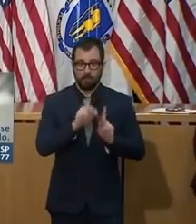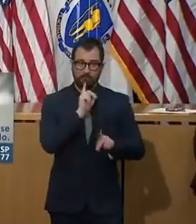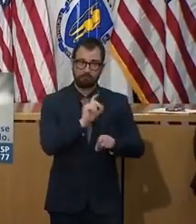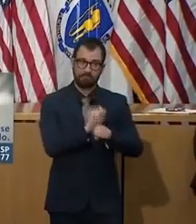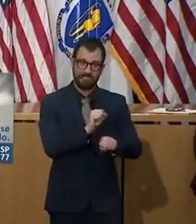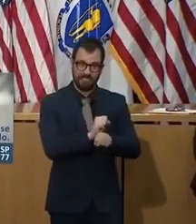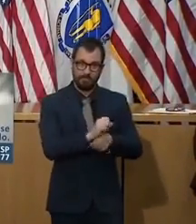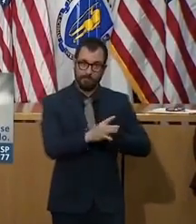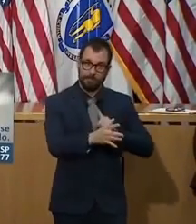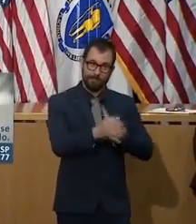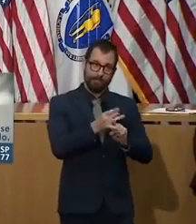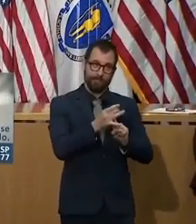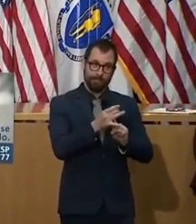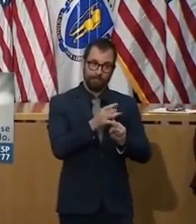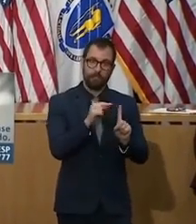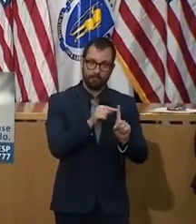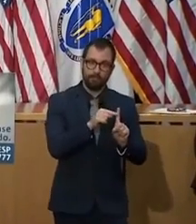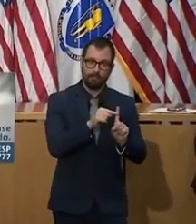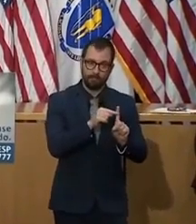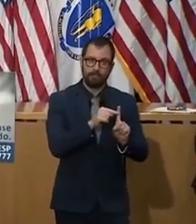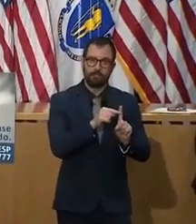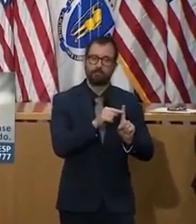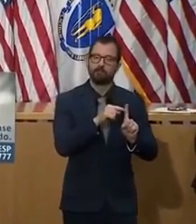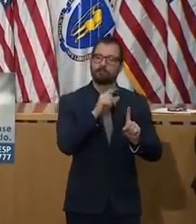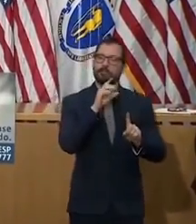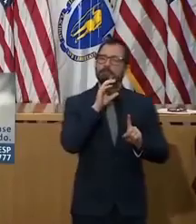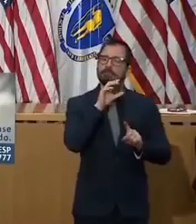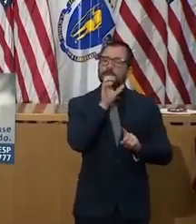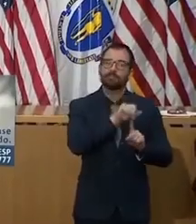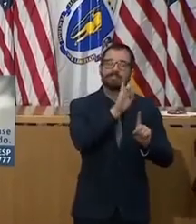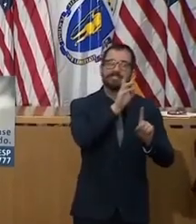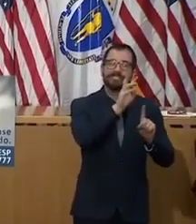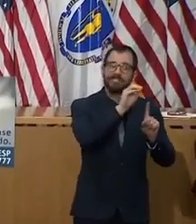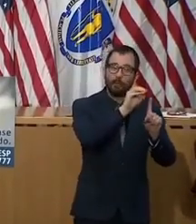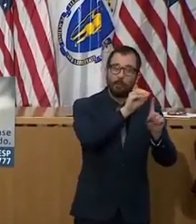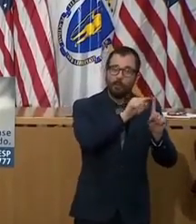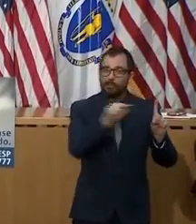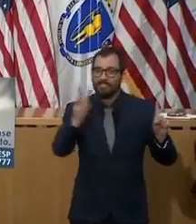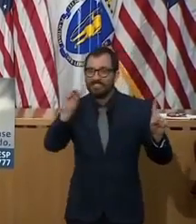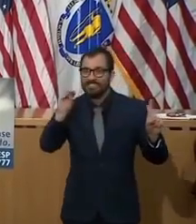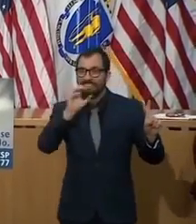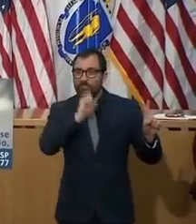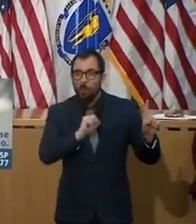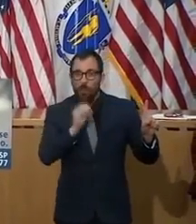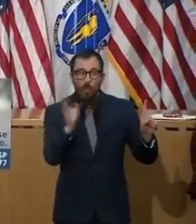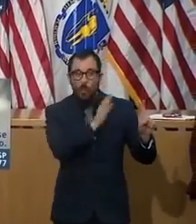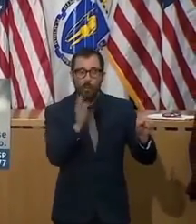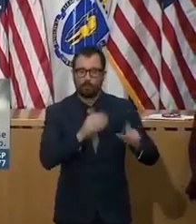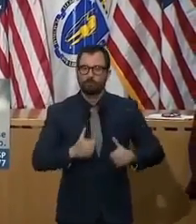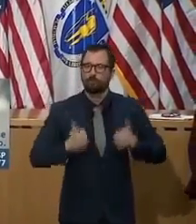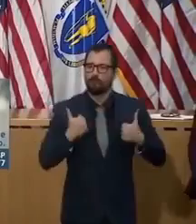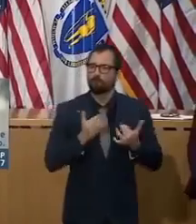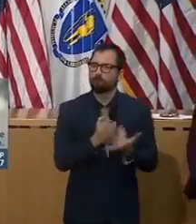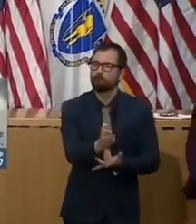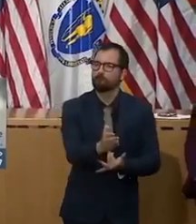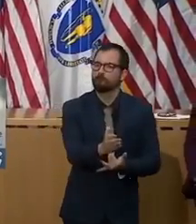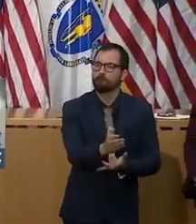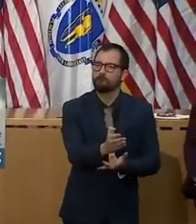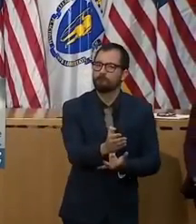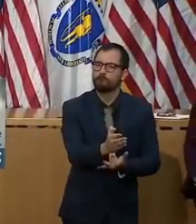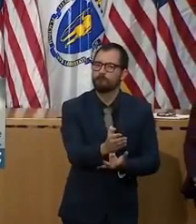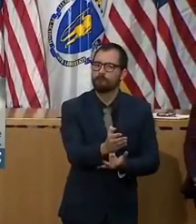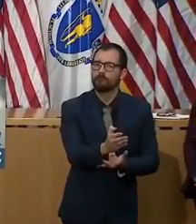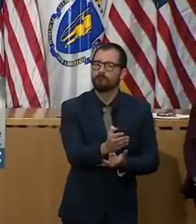them have a very rocky and rough road to get from here to there. So today we're extending the timeline for